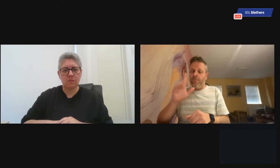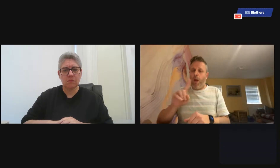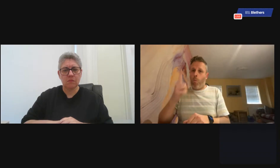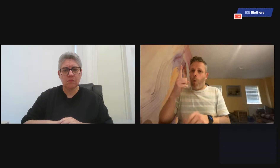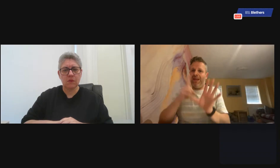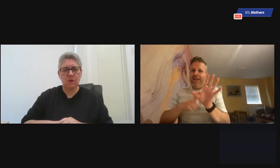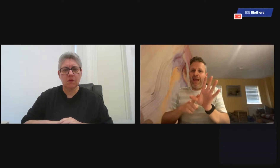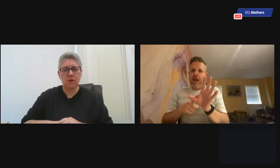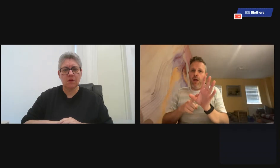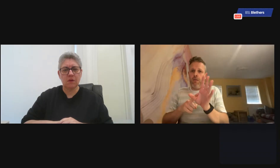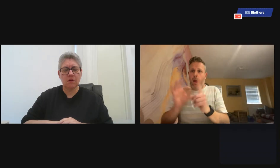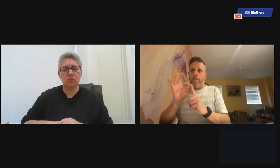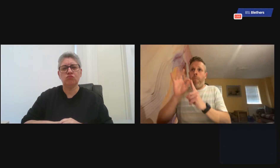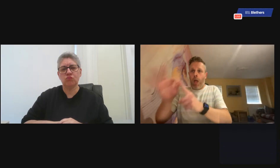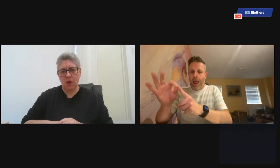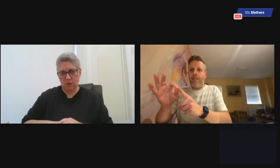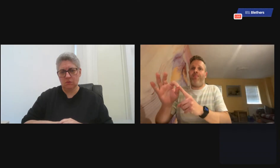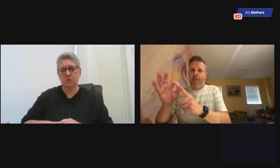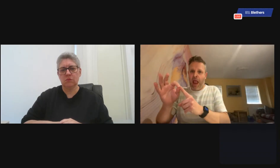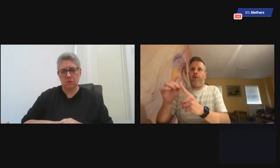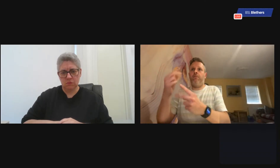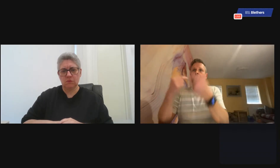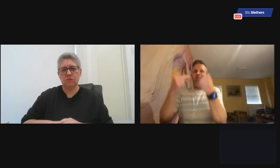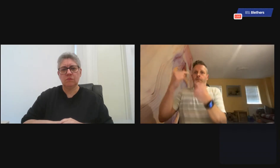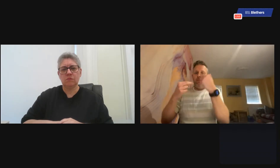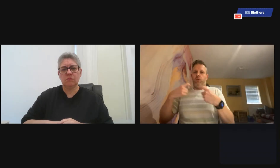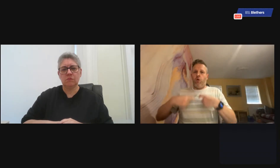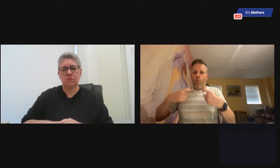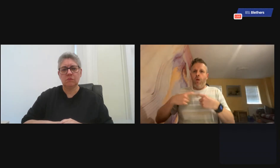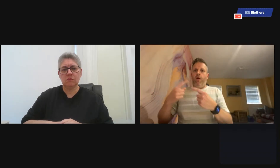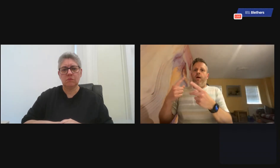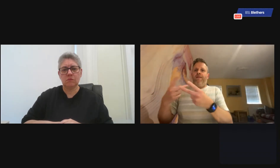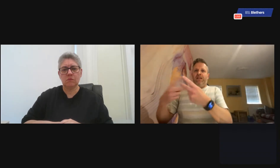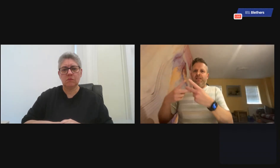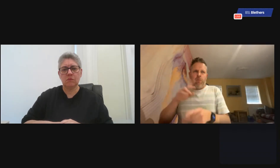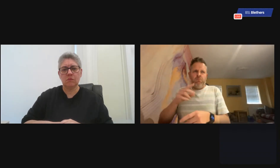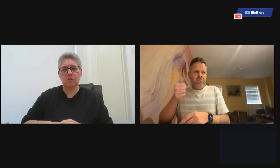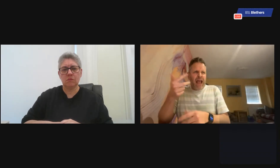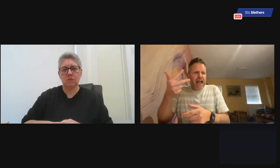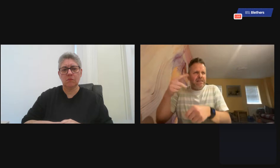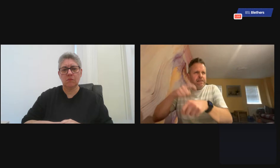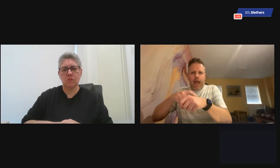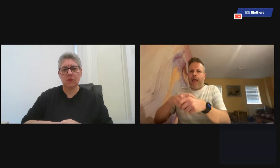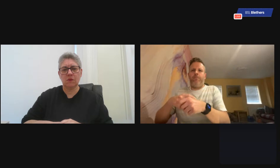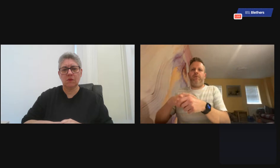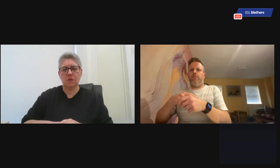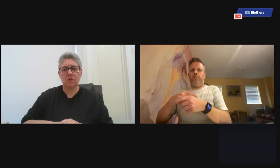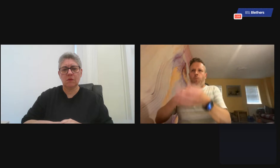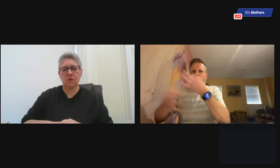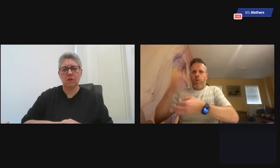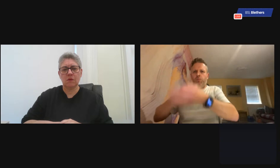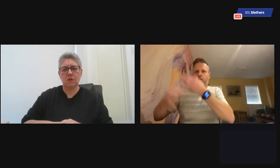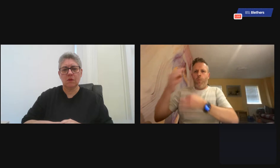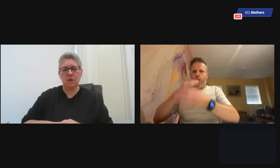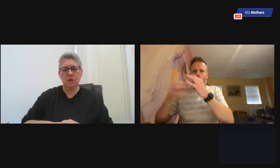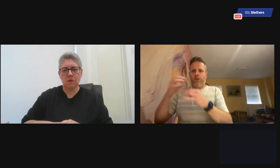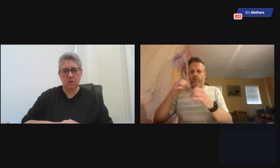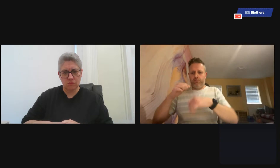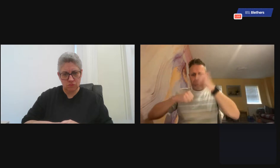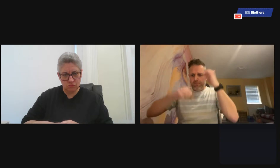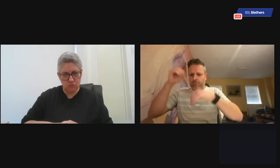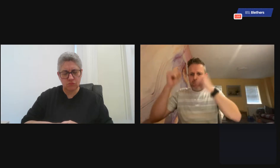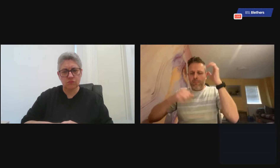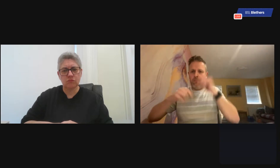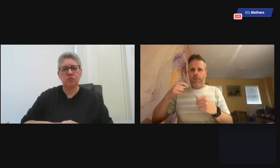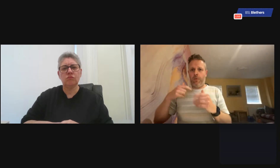7 years. I went through that process. I would say the process totally took about a year. I had assessments, for example,